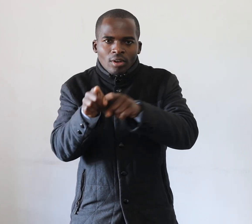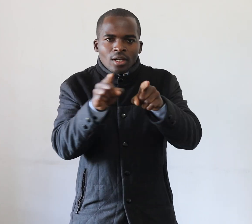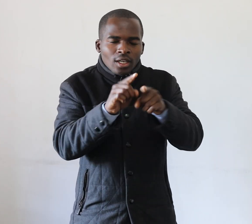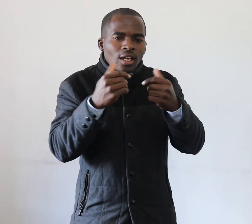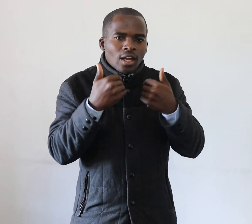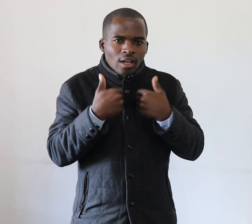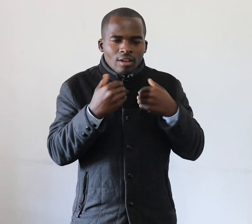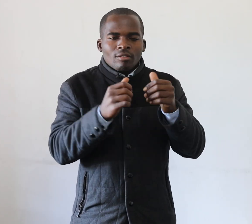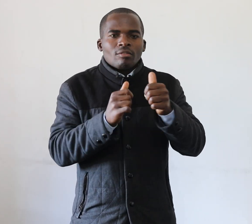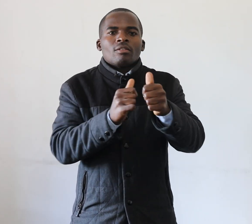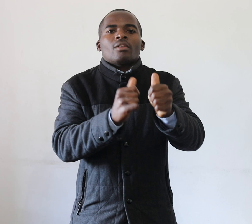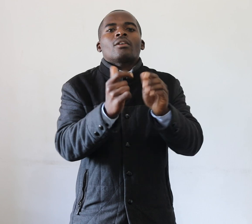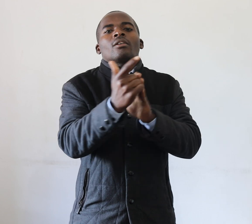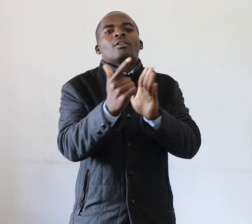law.